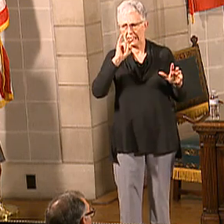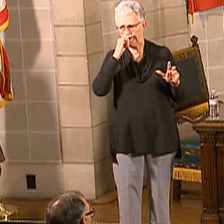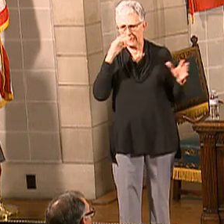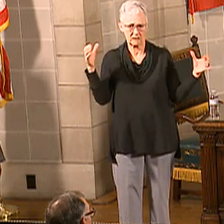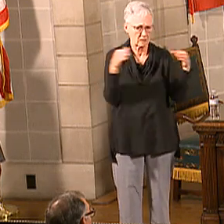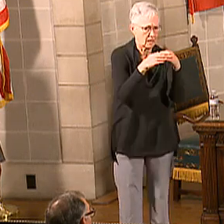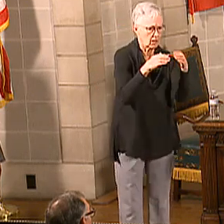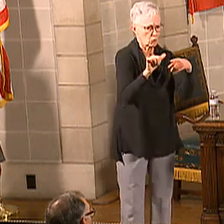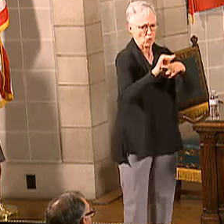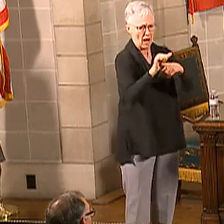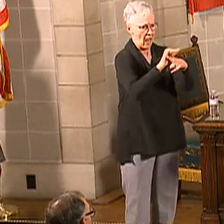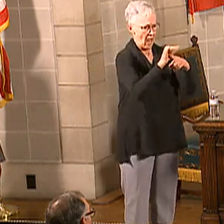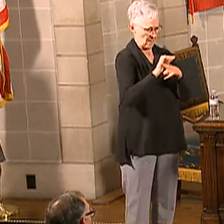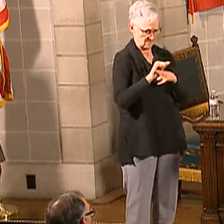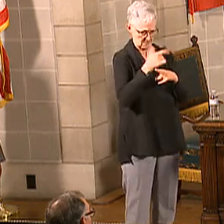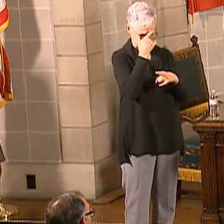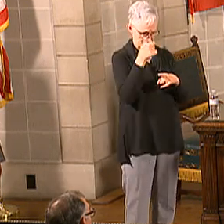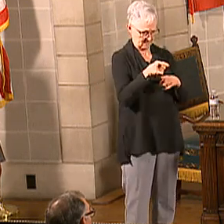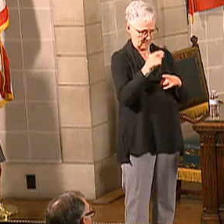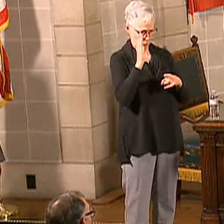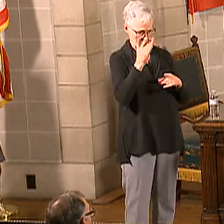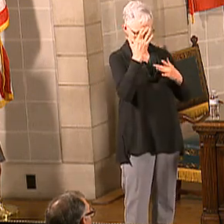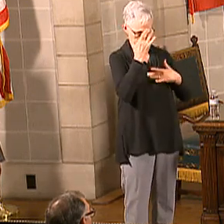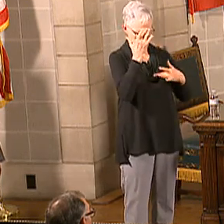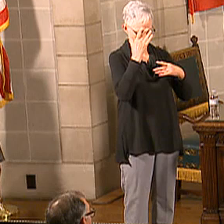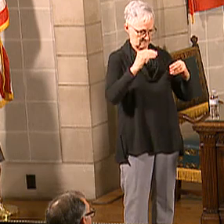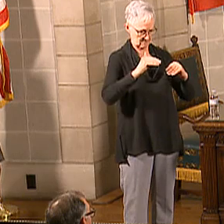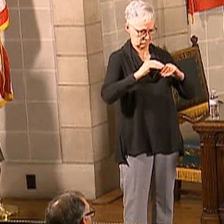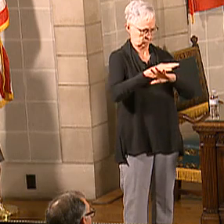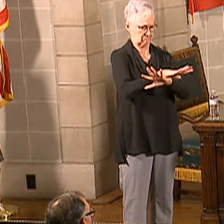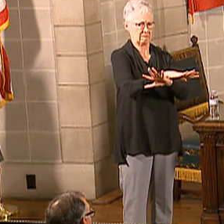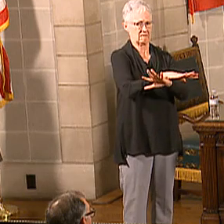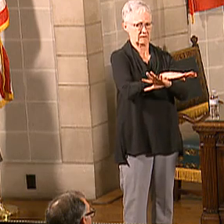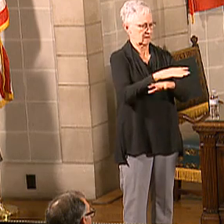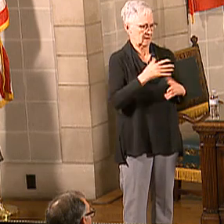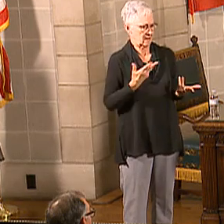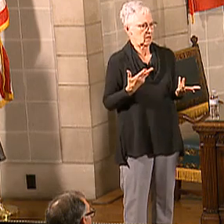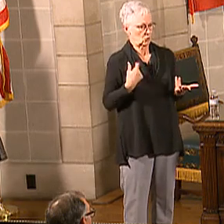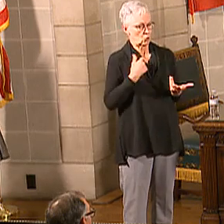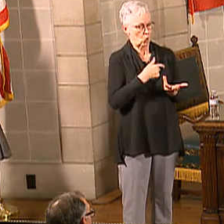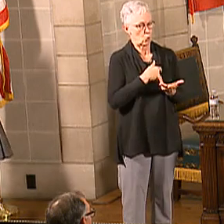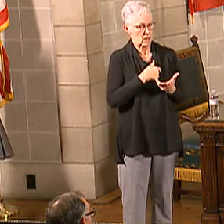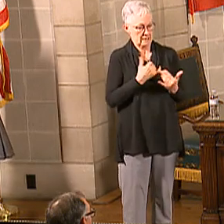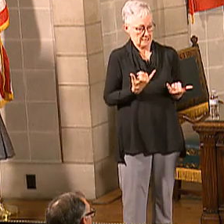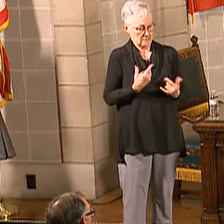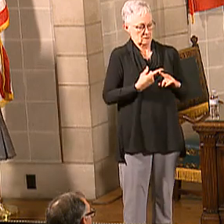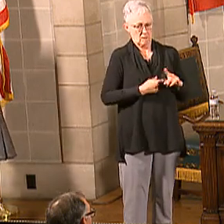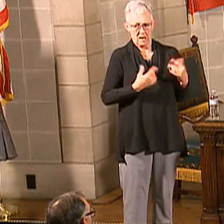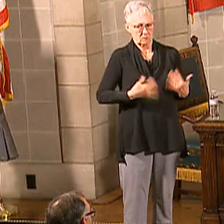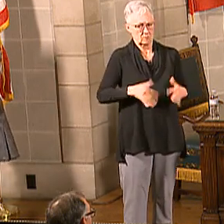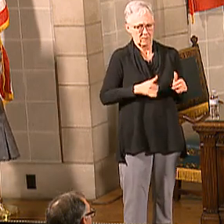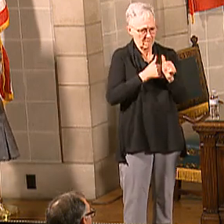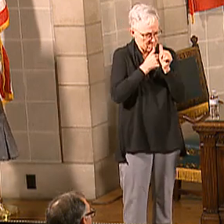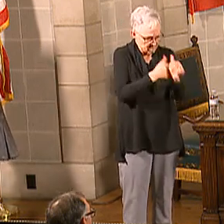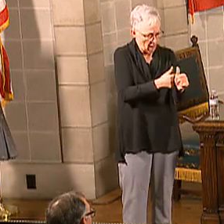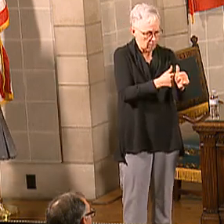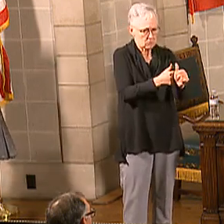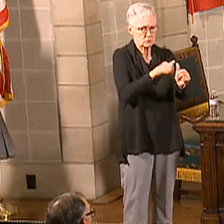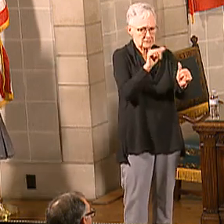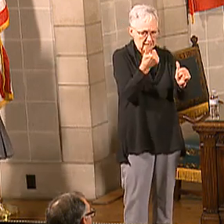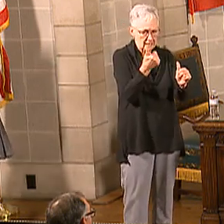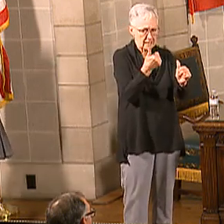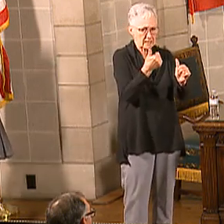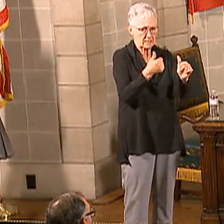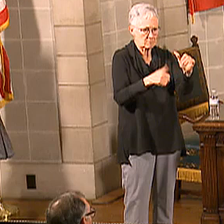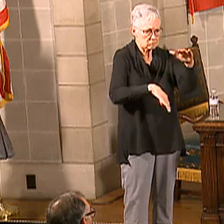virus. So we're really working through this month on that 10-person rule. We've also issued DHMs that go